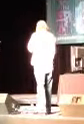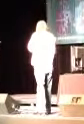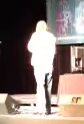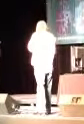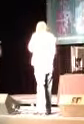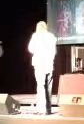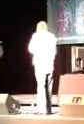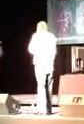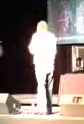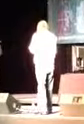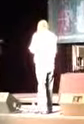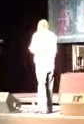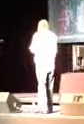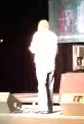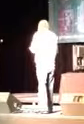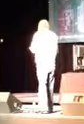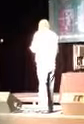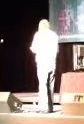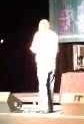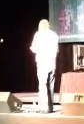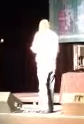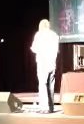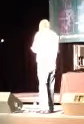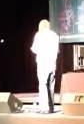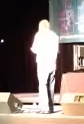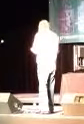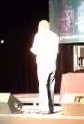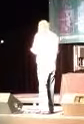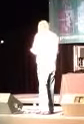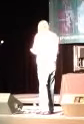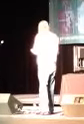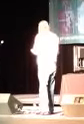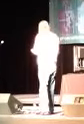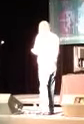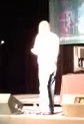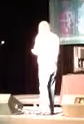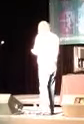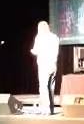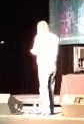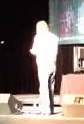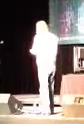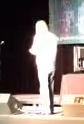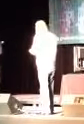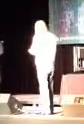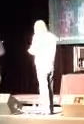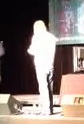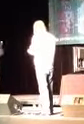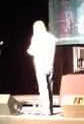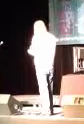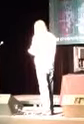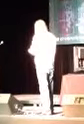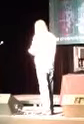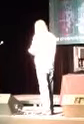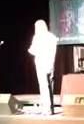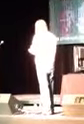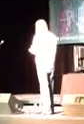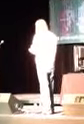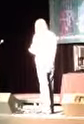You'll see all my legs, I'm giving you tips to satisfy Hold on, hold on I'm usually passing by just